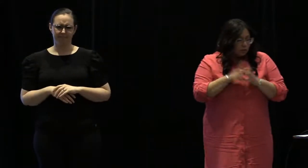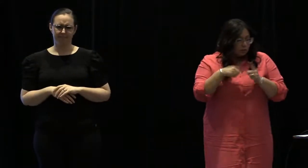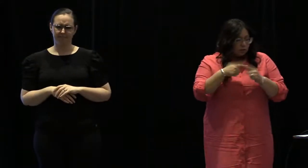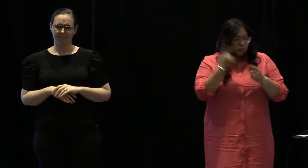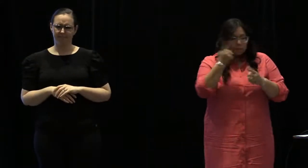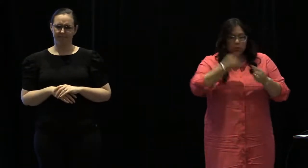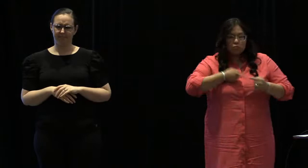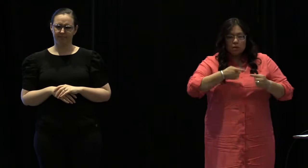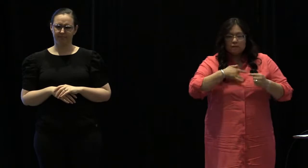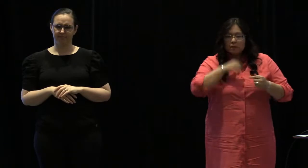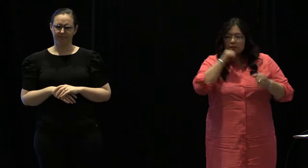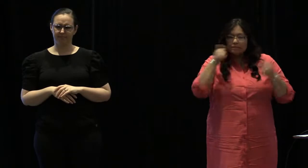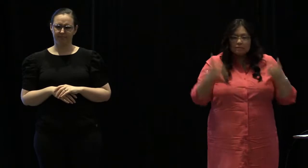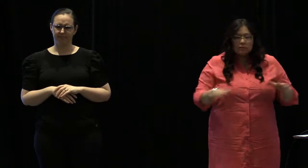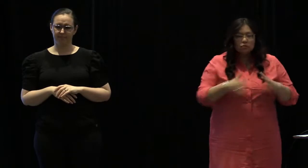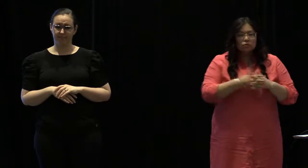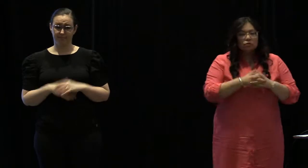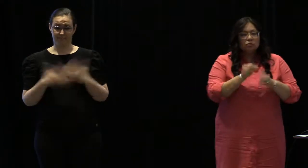have not given up.